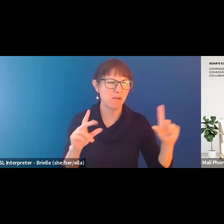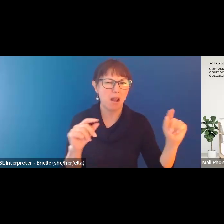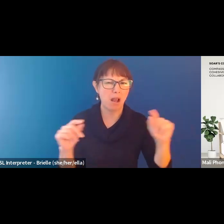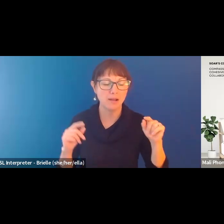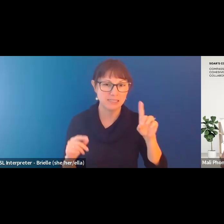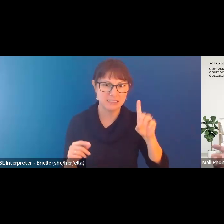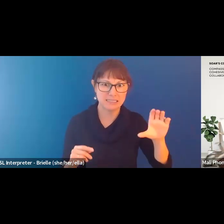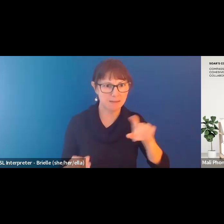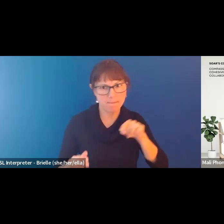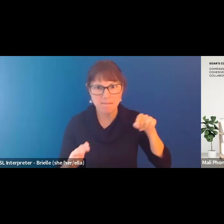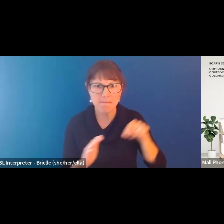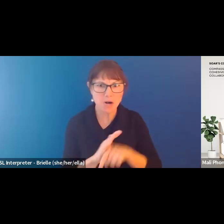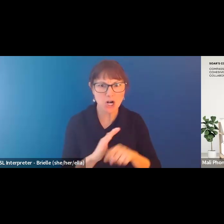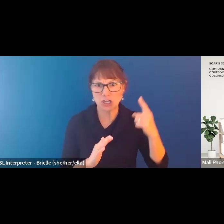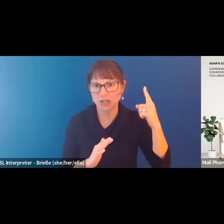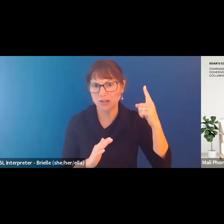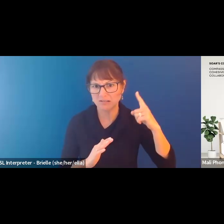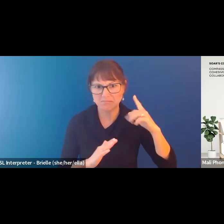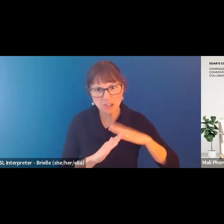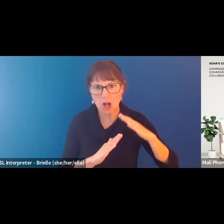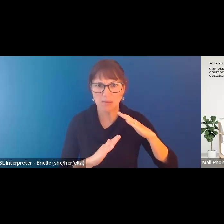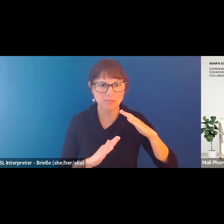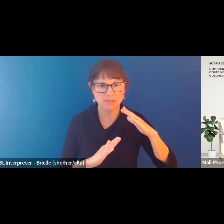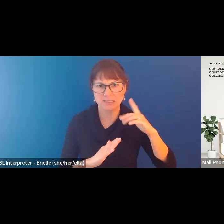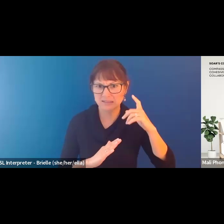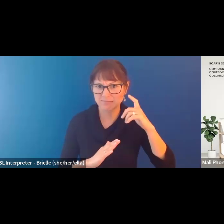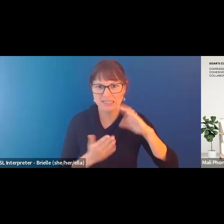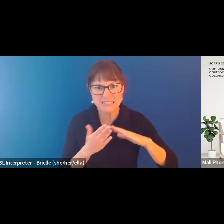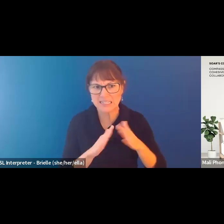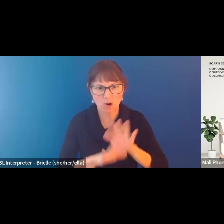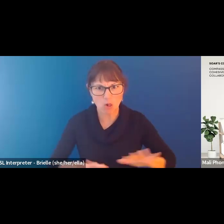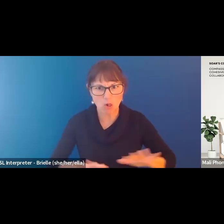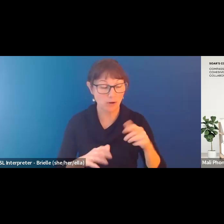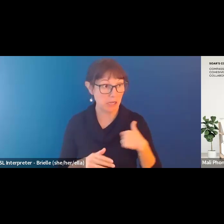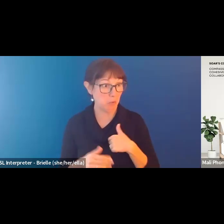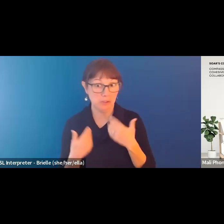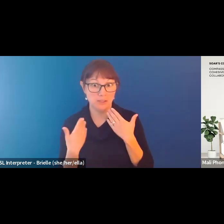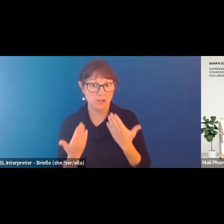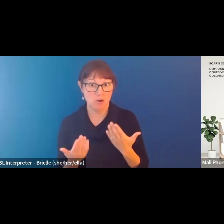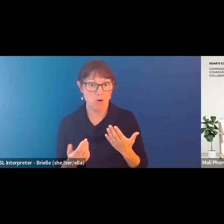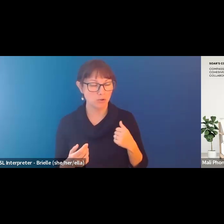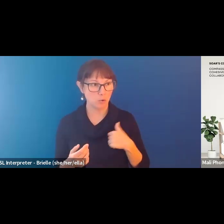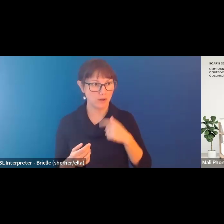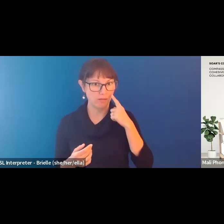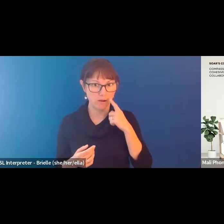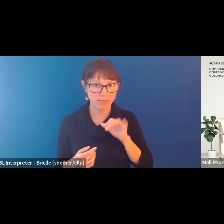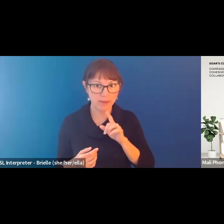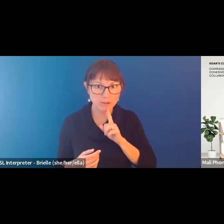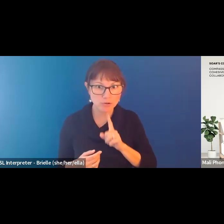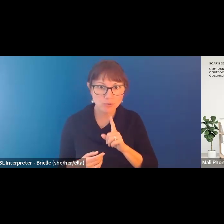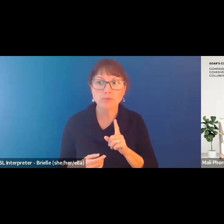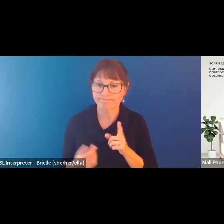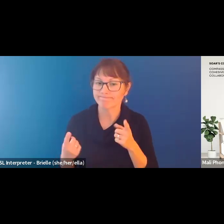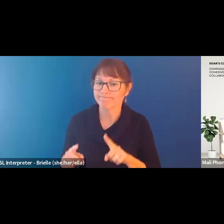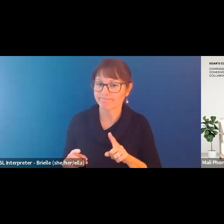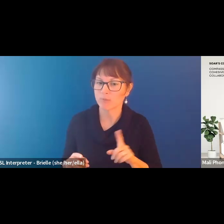for us, not knowing any other part of the country, this labeling rang true, at least in our neighborhood. This